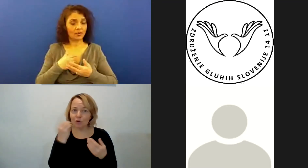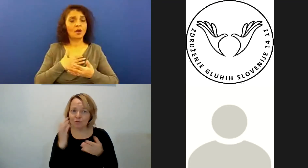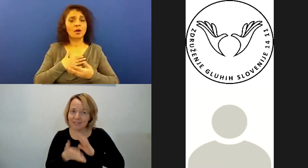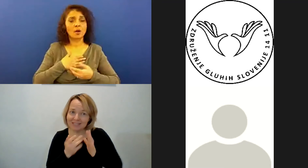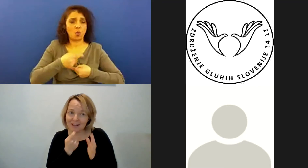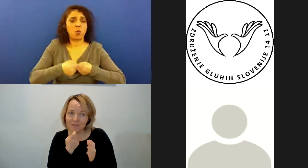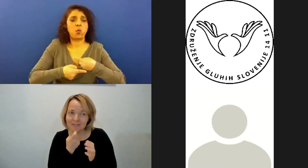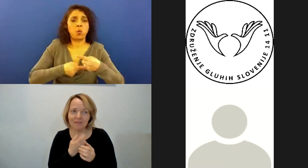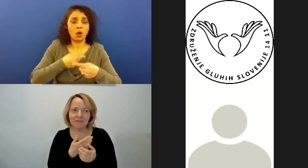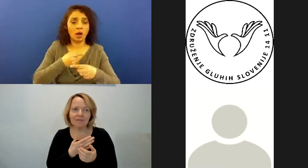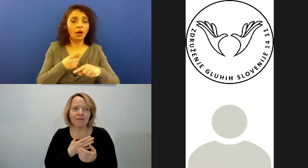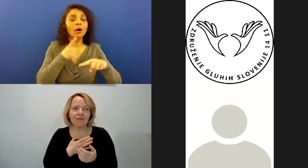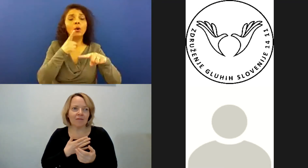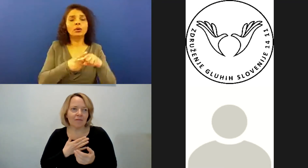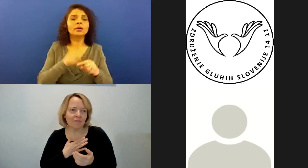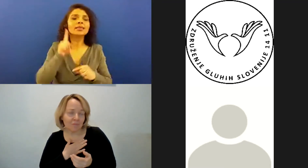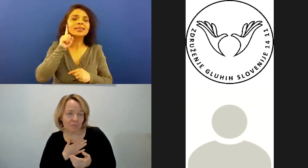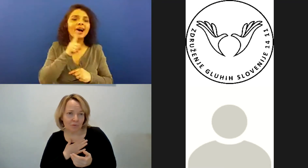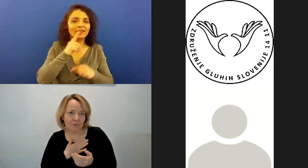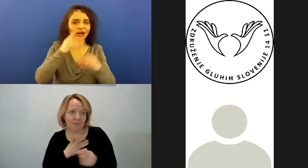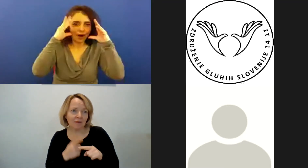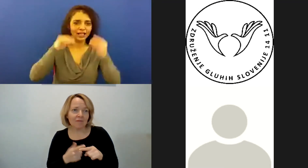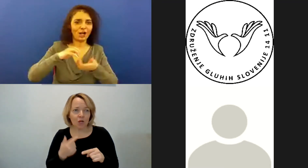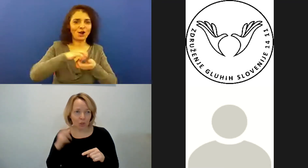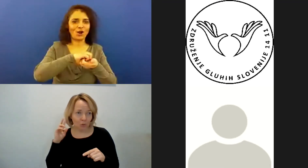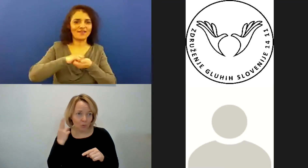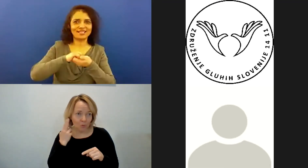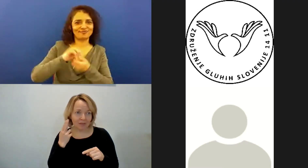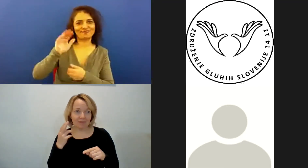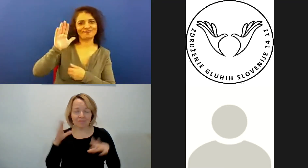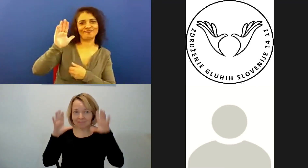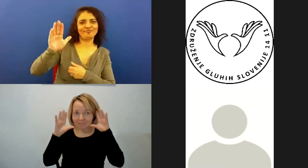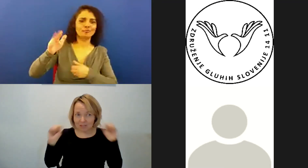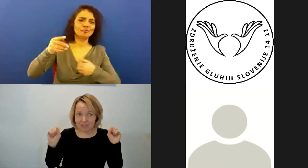courses to learn Dutch, to read it, to write it.